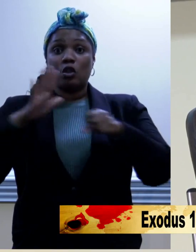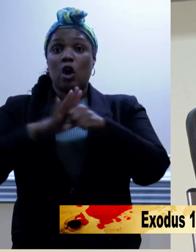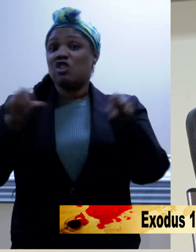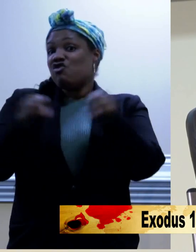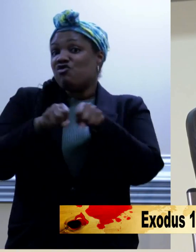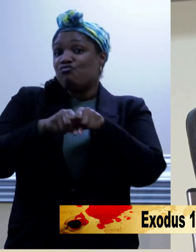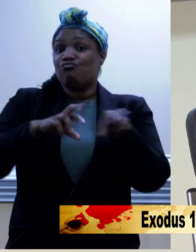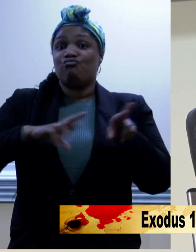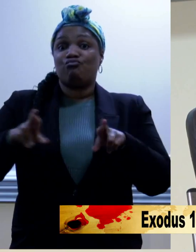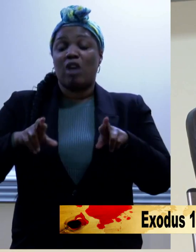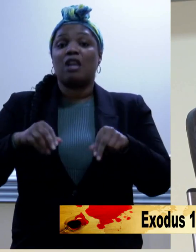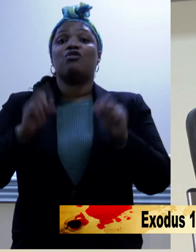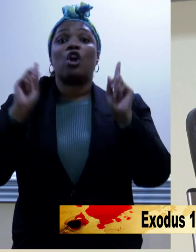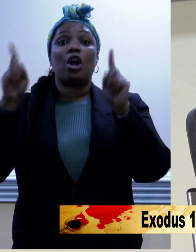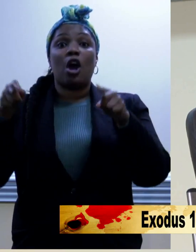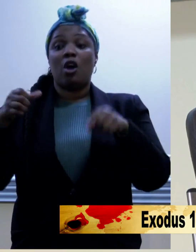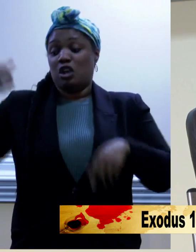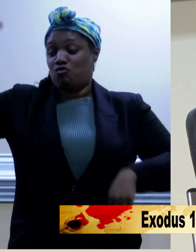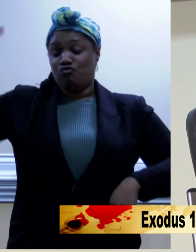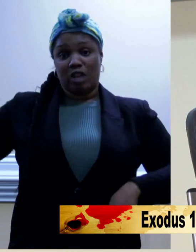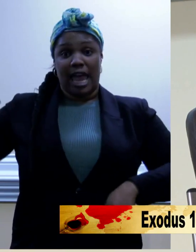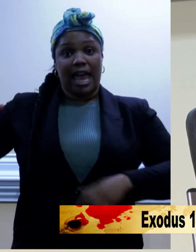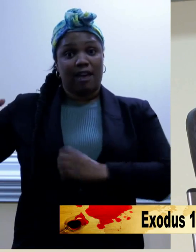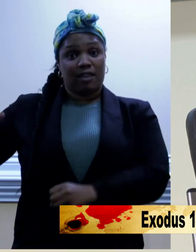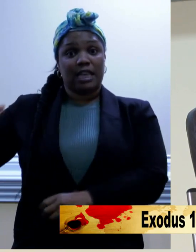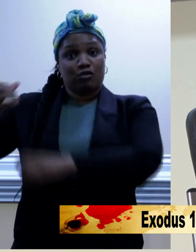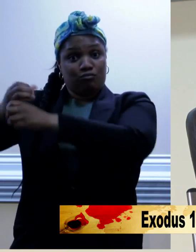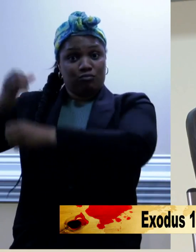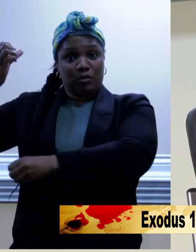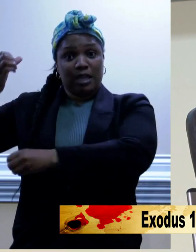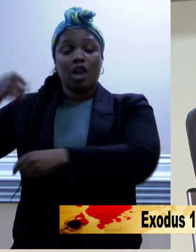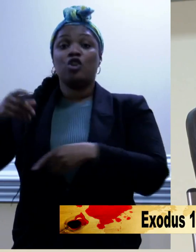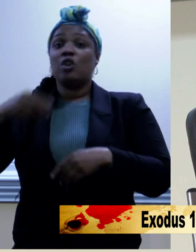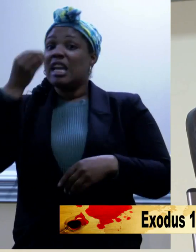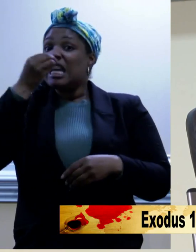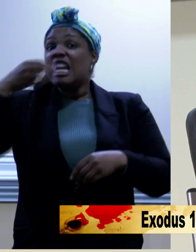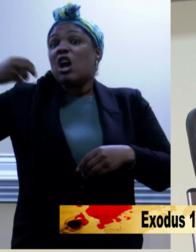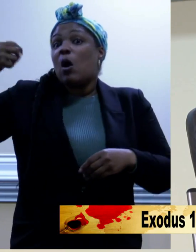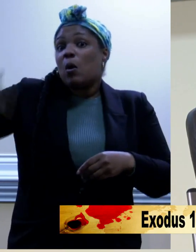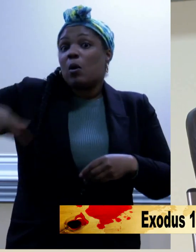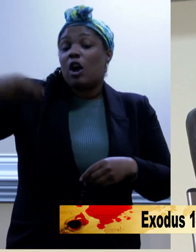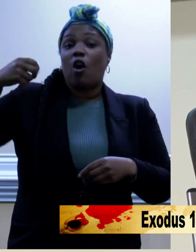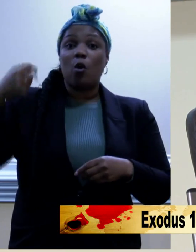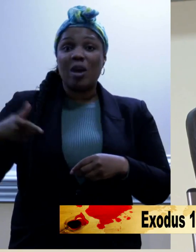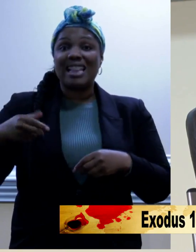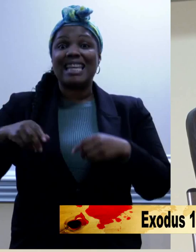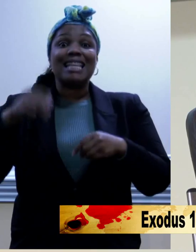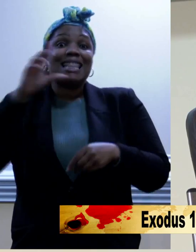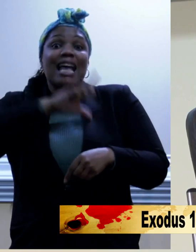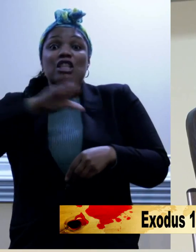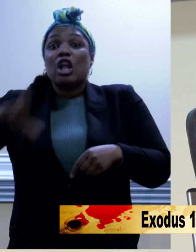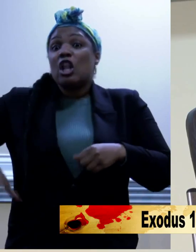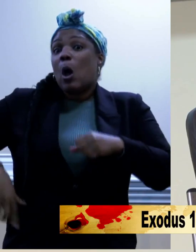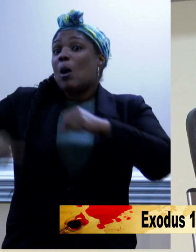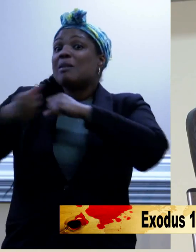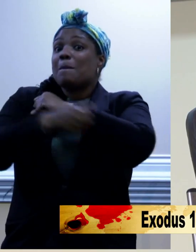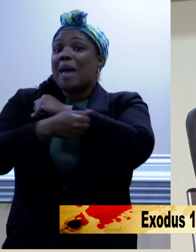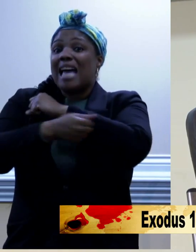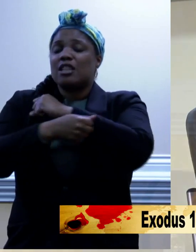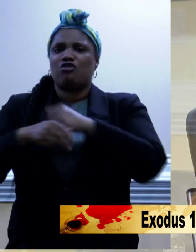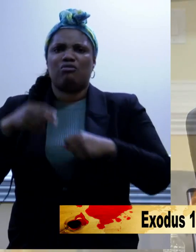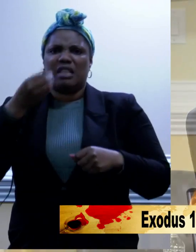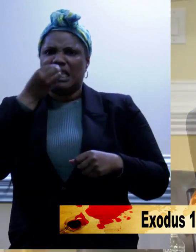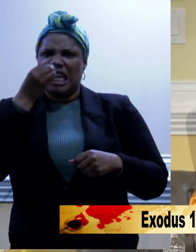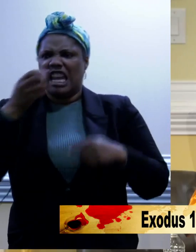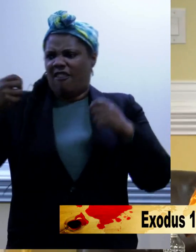on your feet, and your staff in your hand, and you shall eat it in haste. Go ahead. It is the Lord's Passover. And you shall eat it in